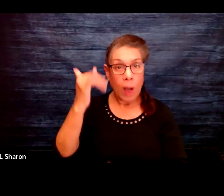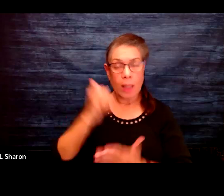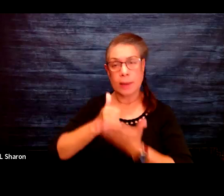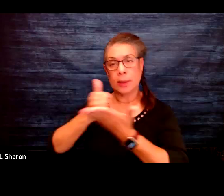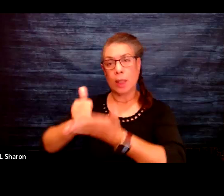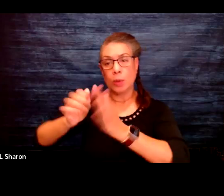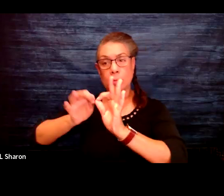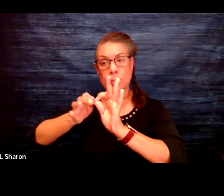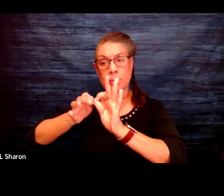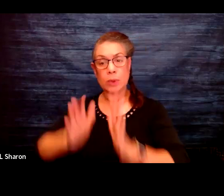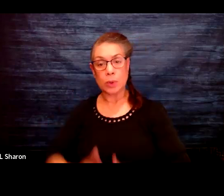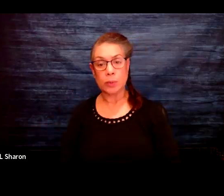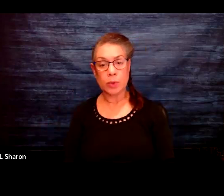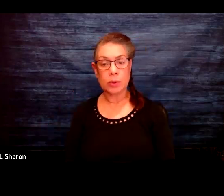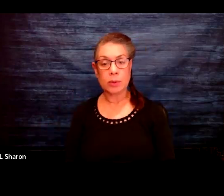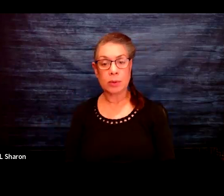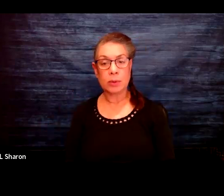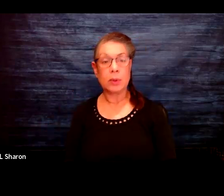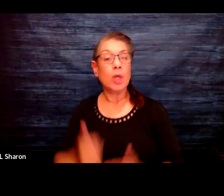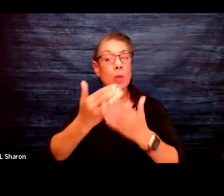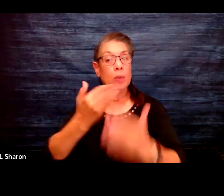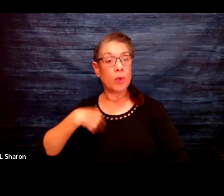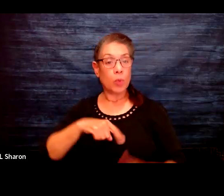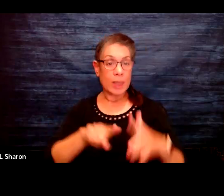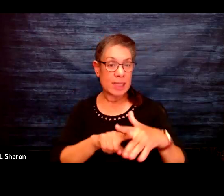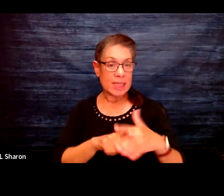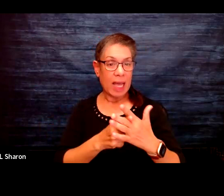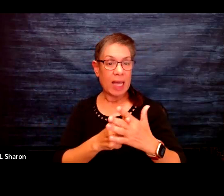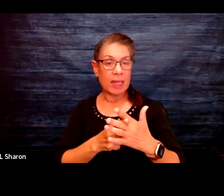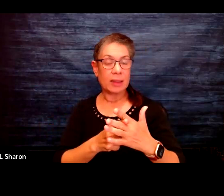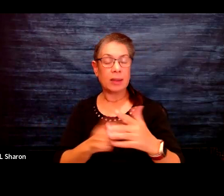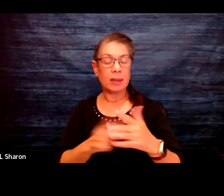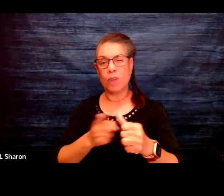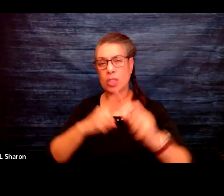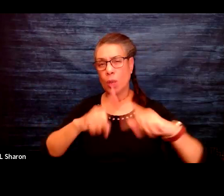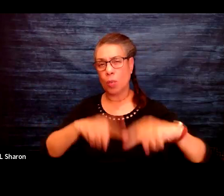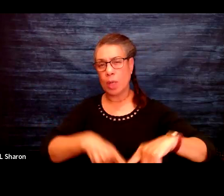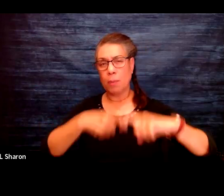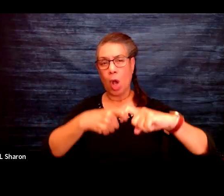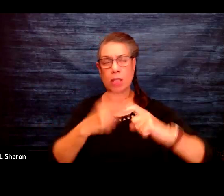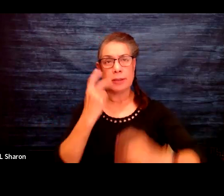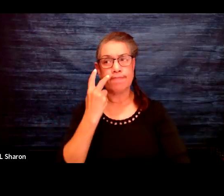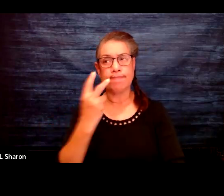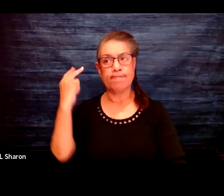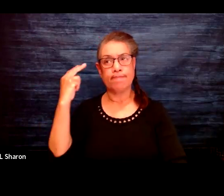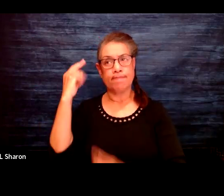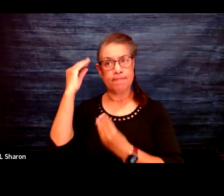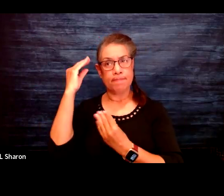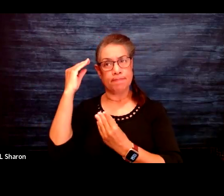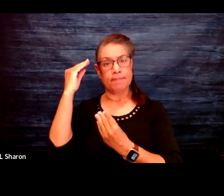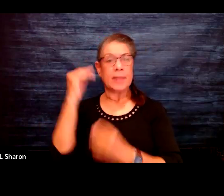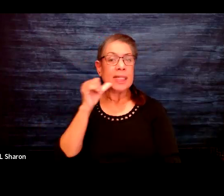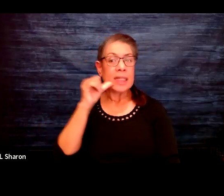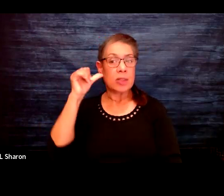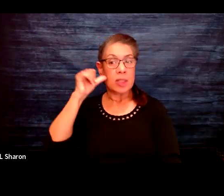interpreters. Before we begin the meeting, I'd like to briefly pause and reflect. The outcomes from